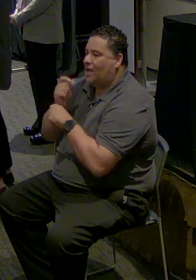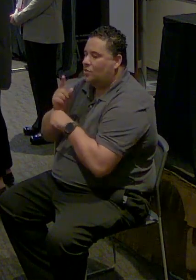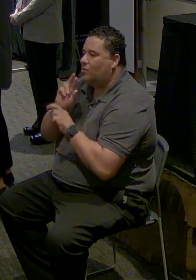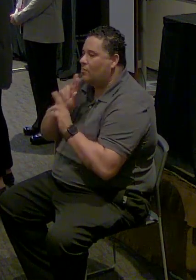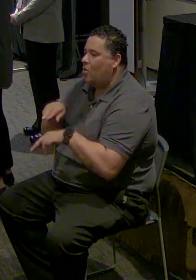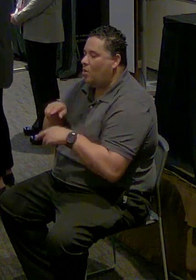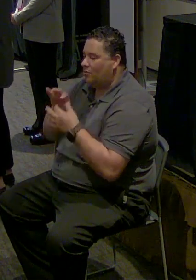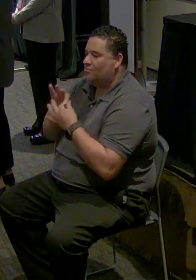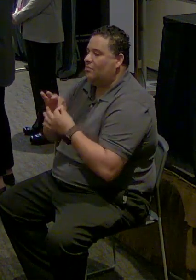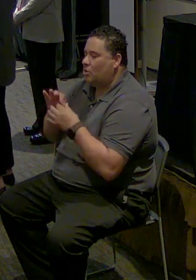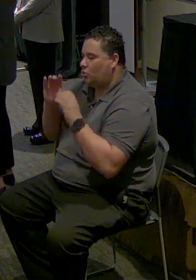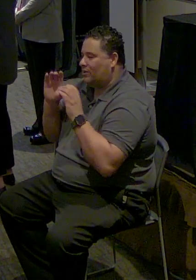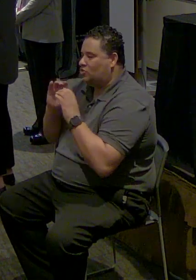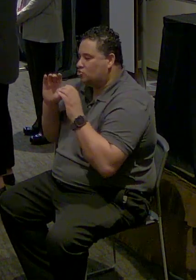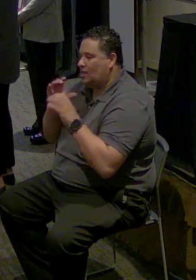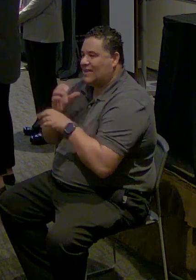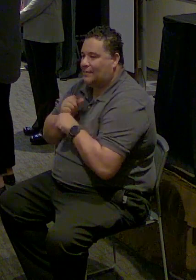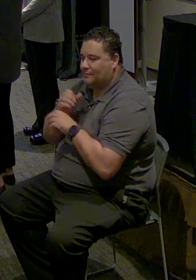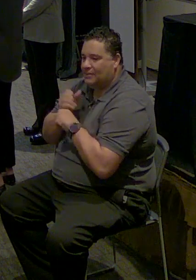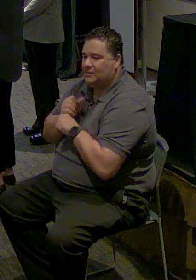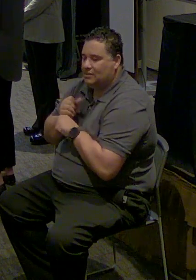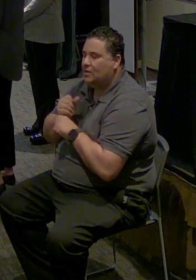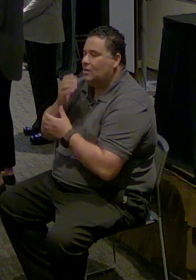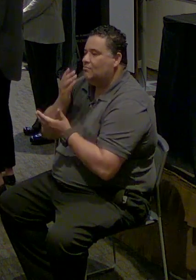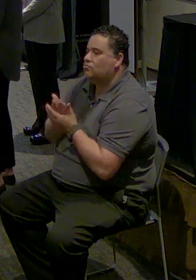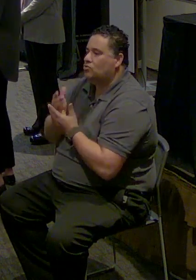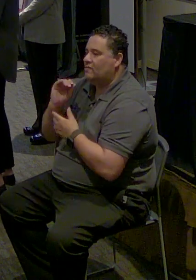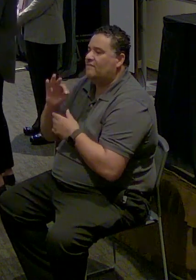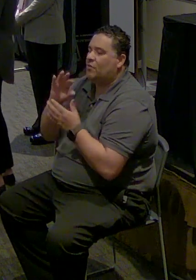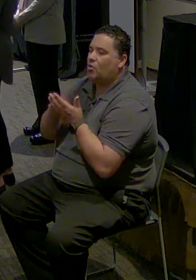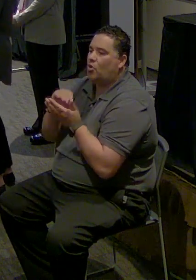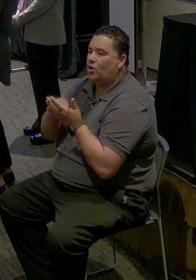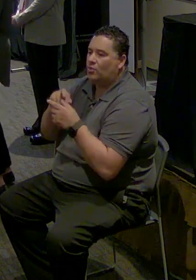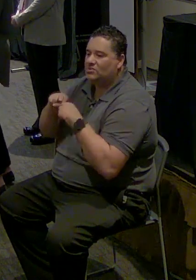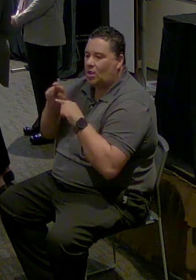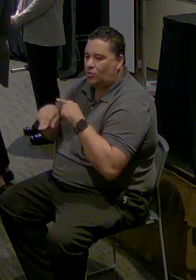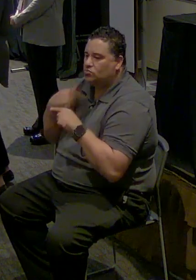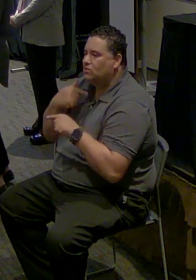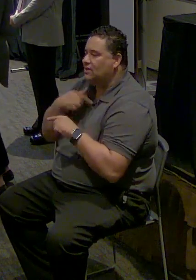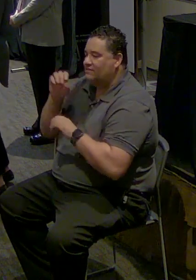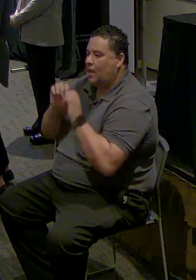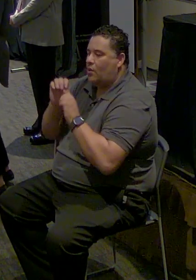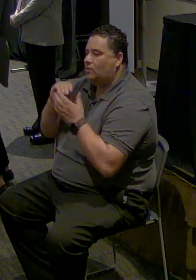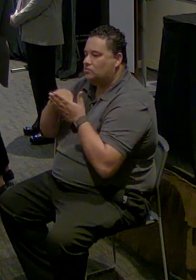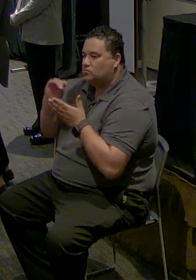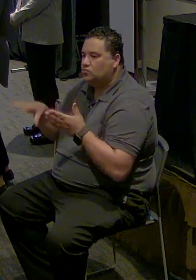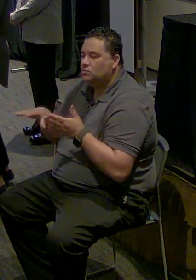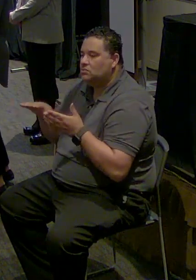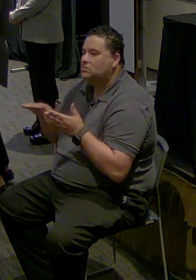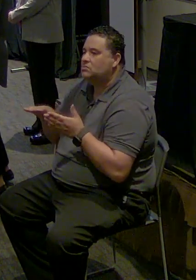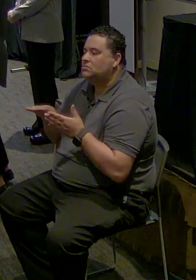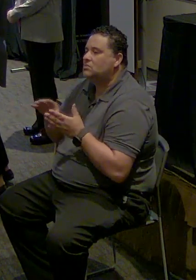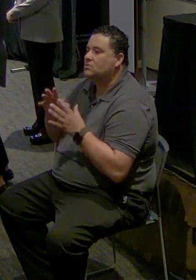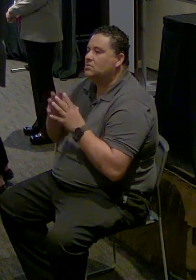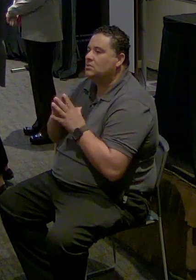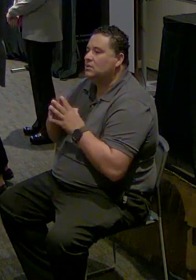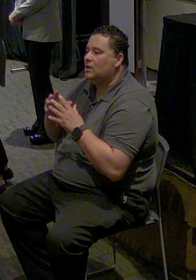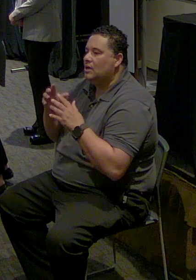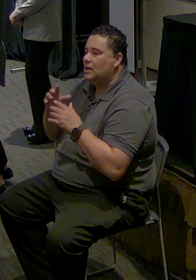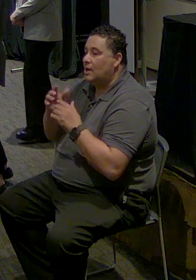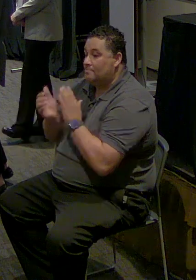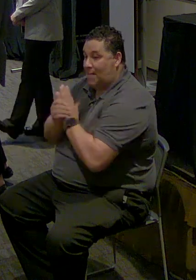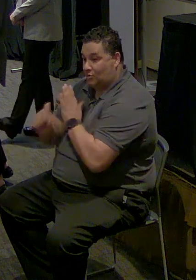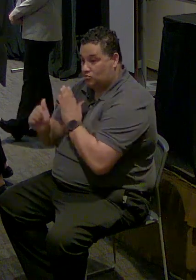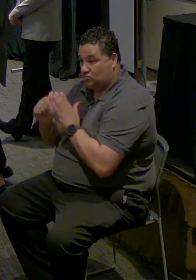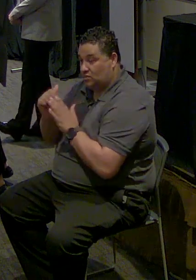our credential attainment. Proof of learning results, we evaluate students' mastery of